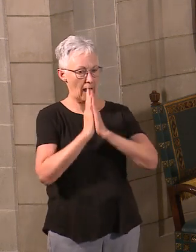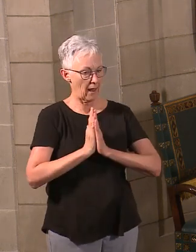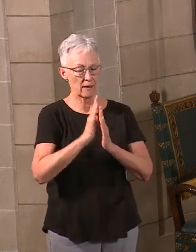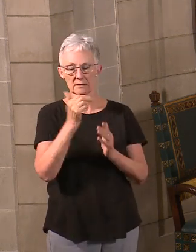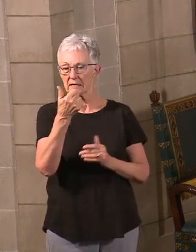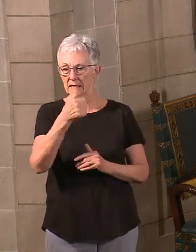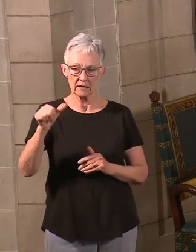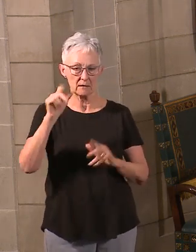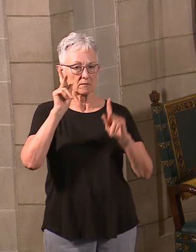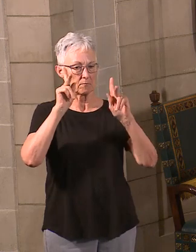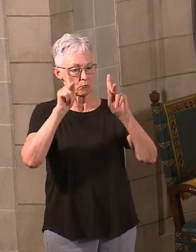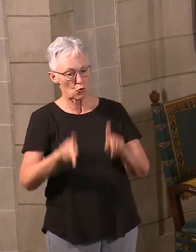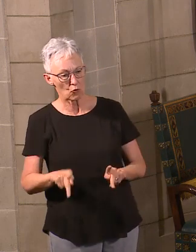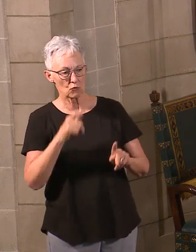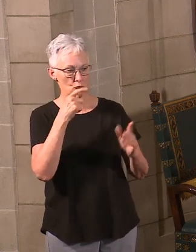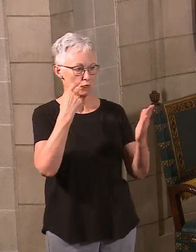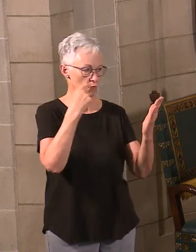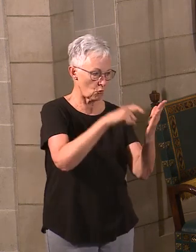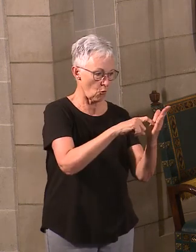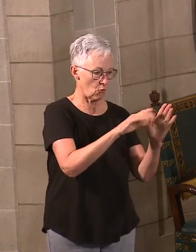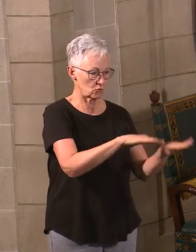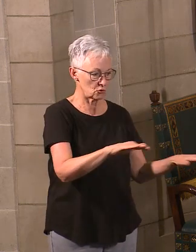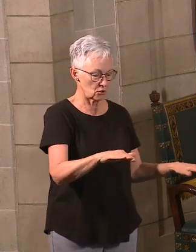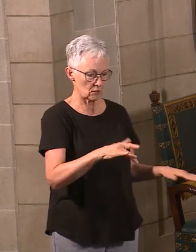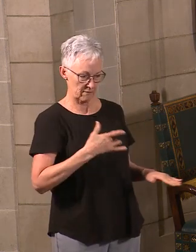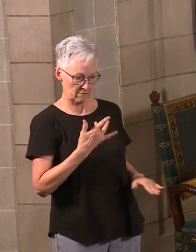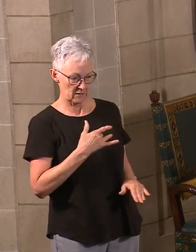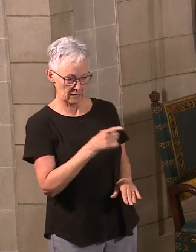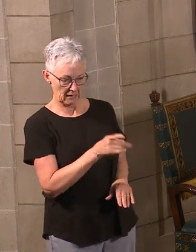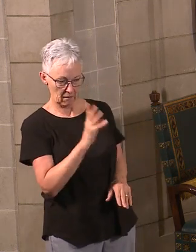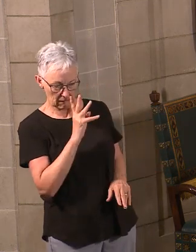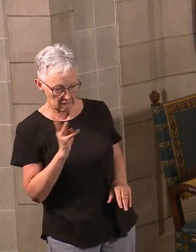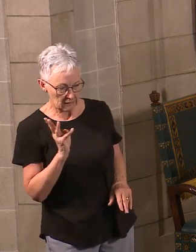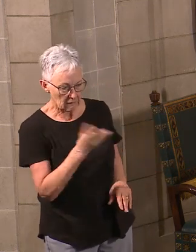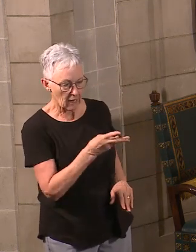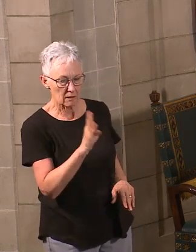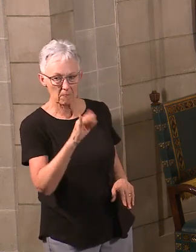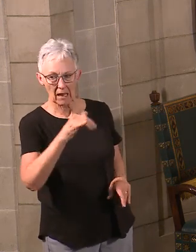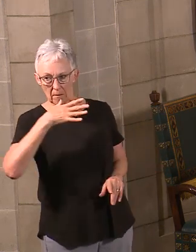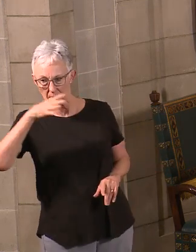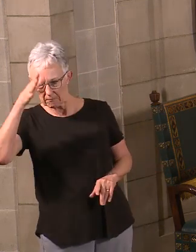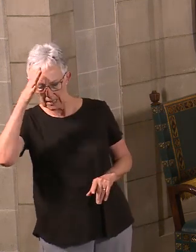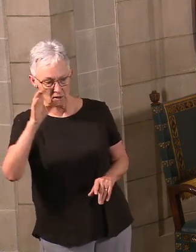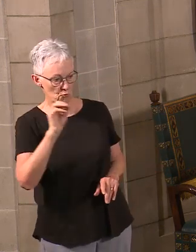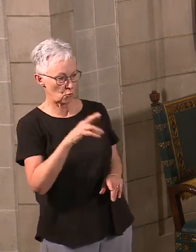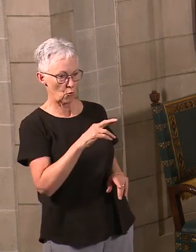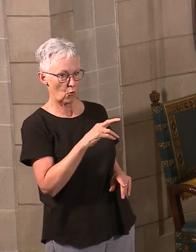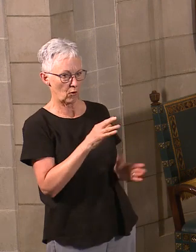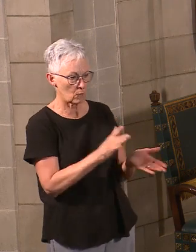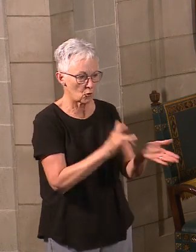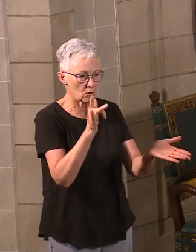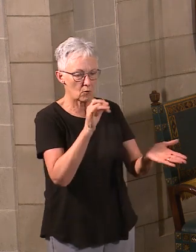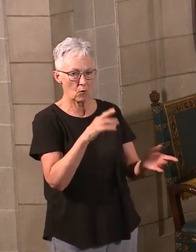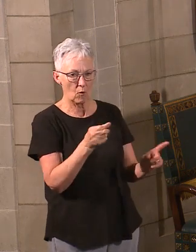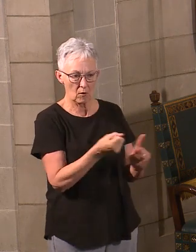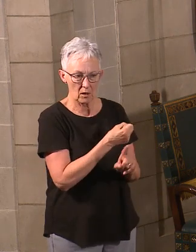with concerns of abuse and neglect. We encourage you to check on children and families and offer your